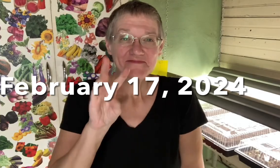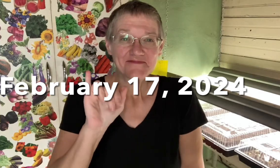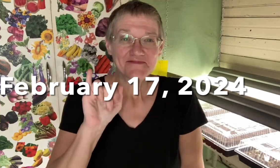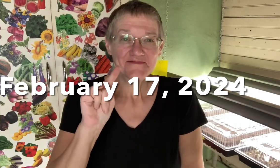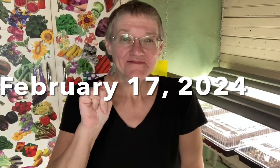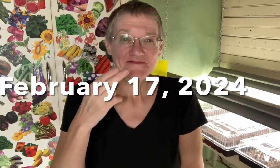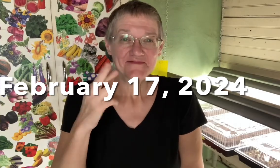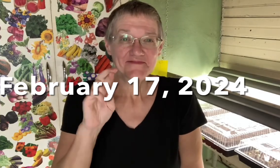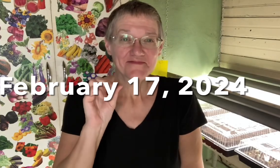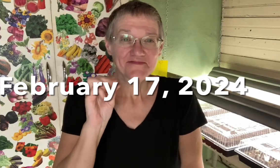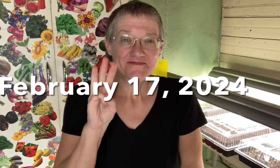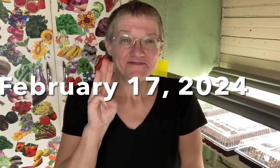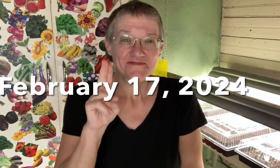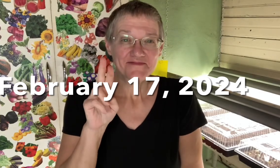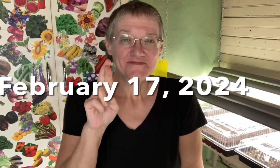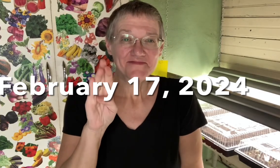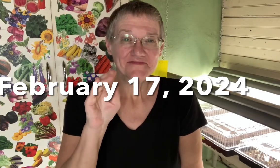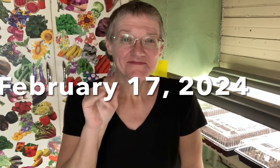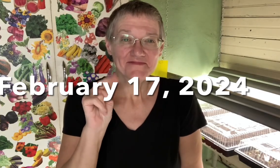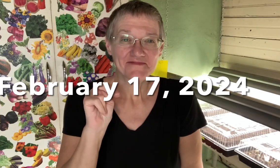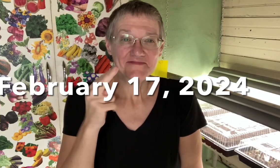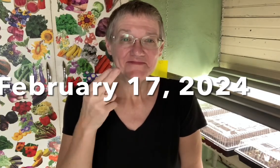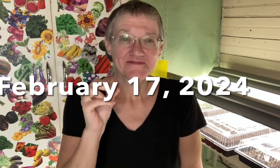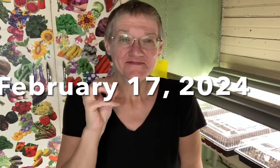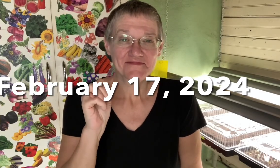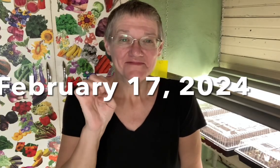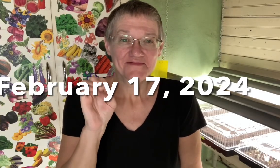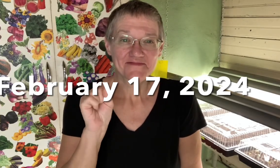to Withrow Urban Homestead.